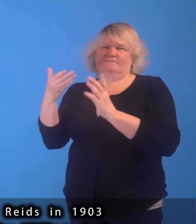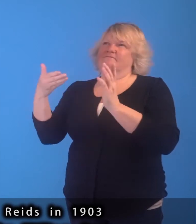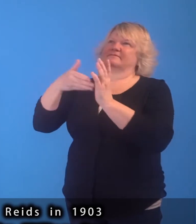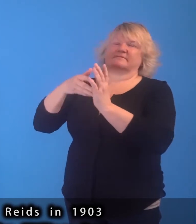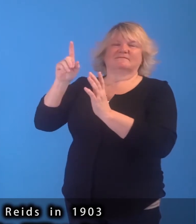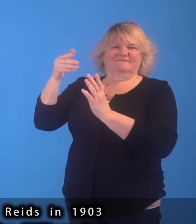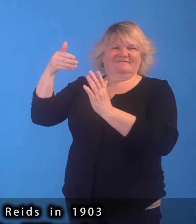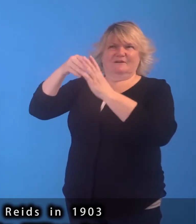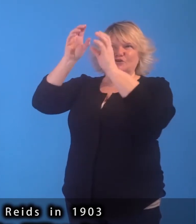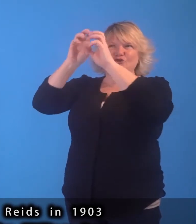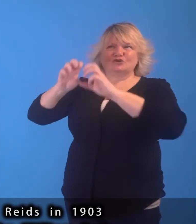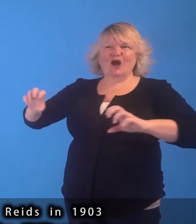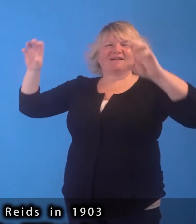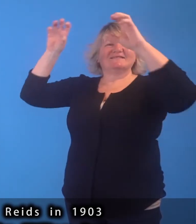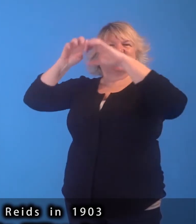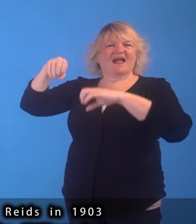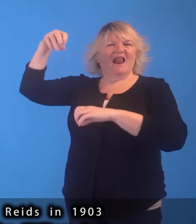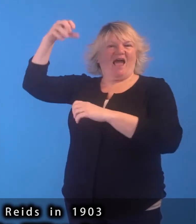to the left.